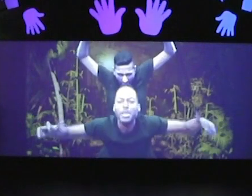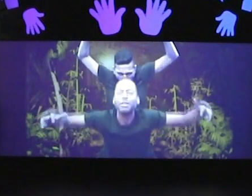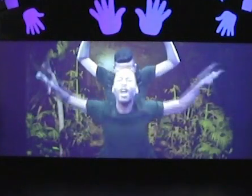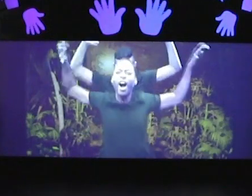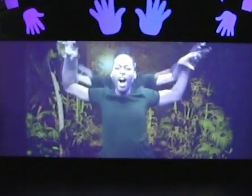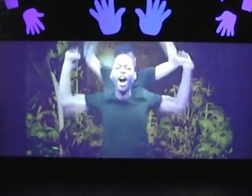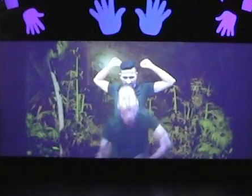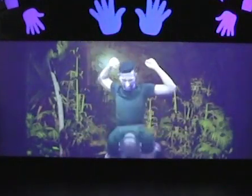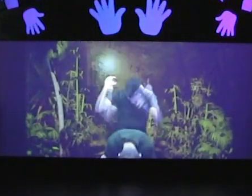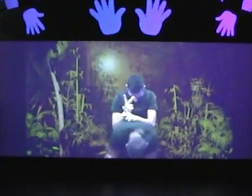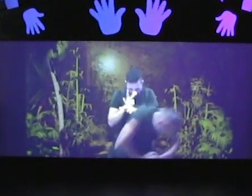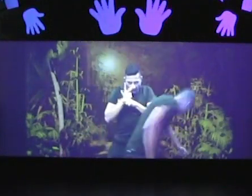the claws that catch.